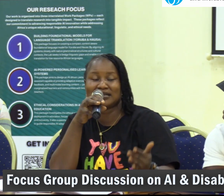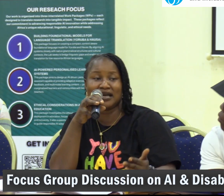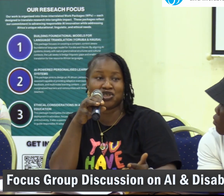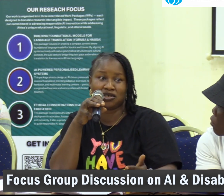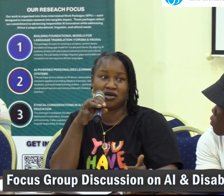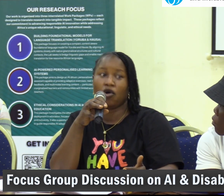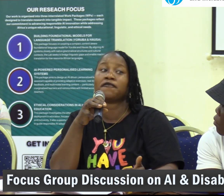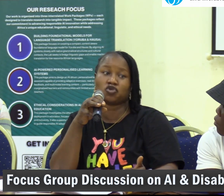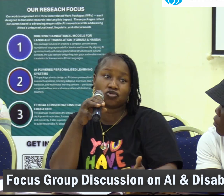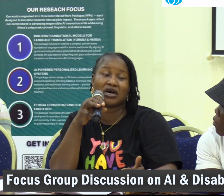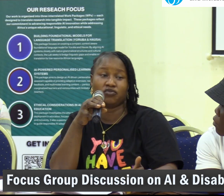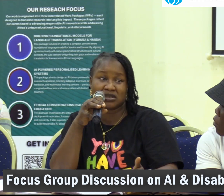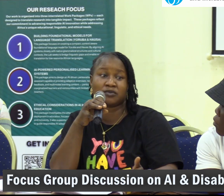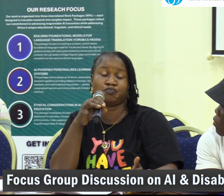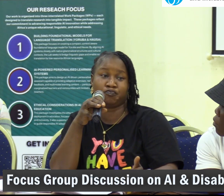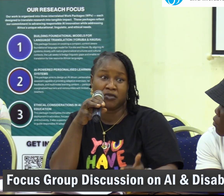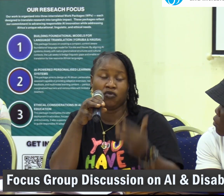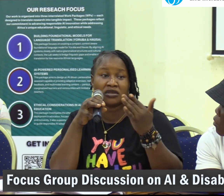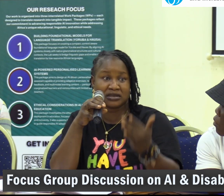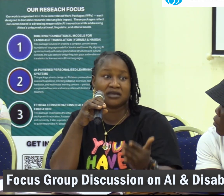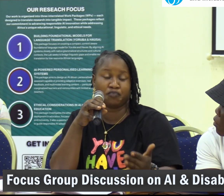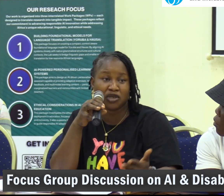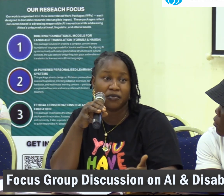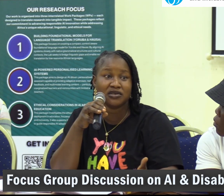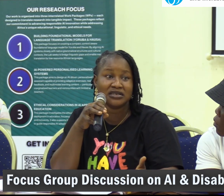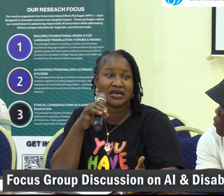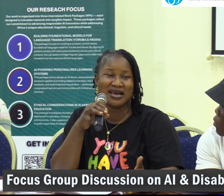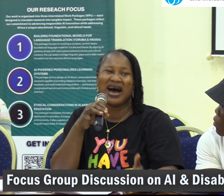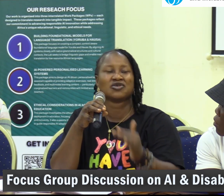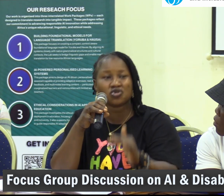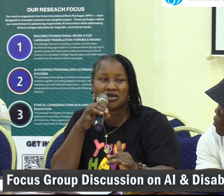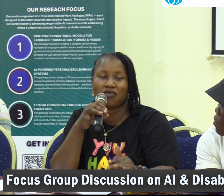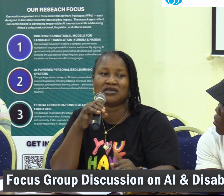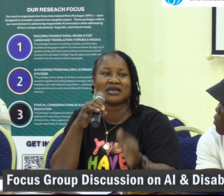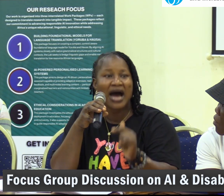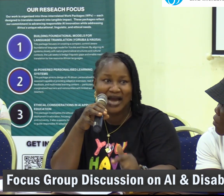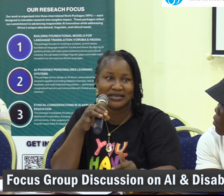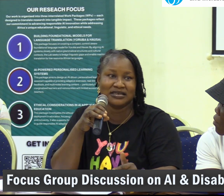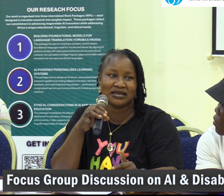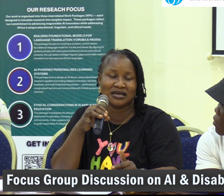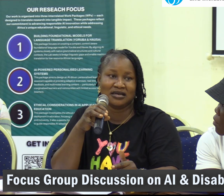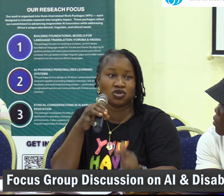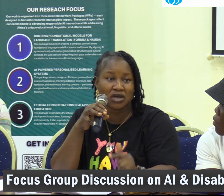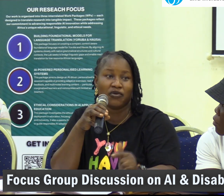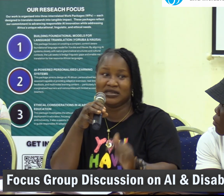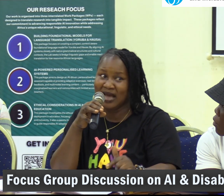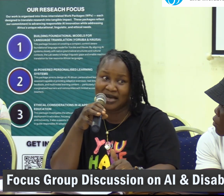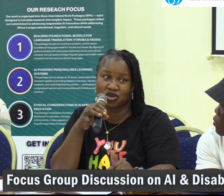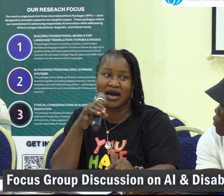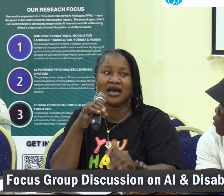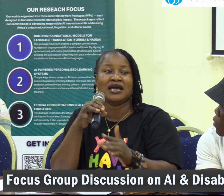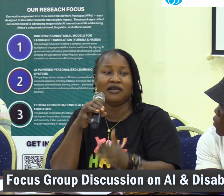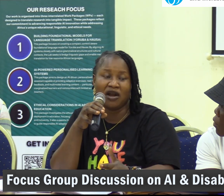larger percentage of children with PWD and children with IDD, children